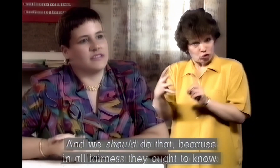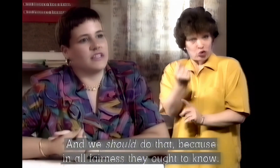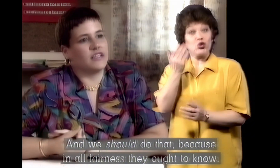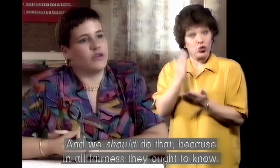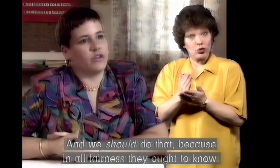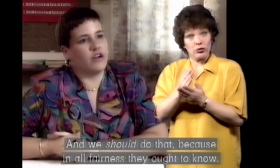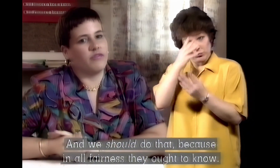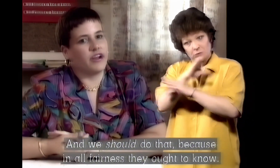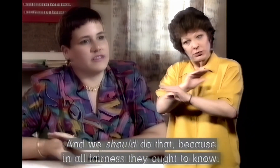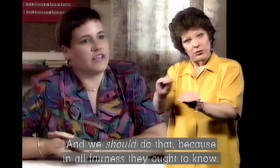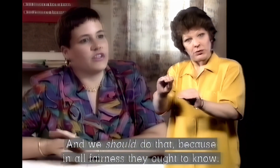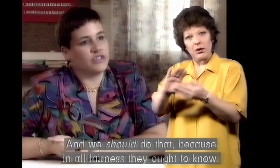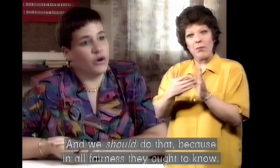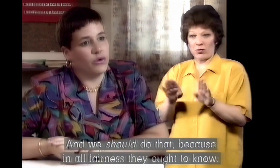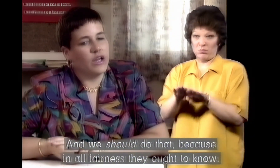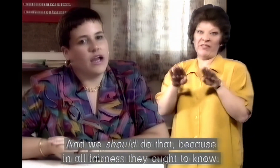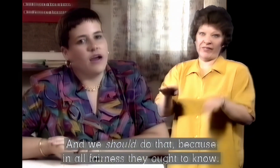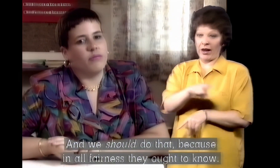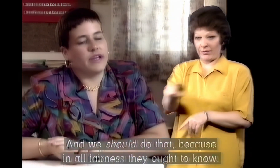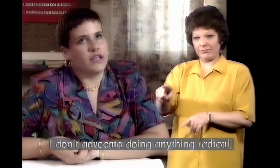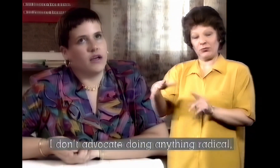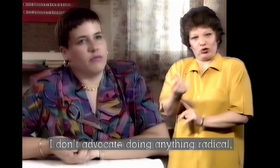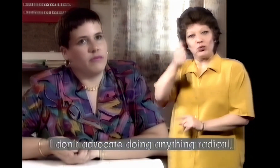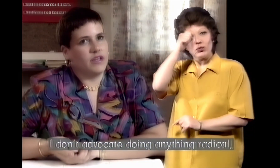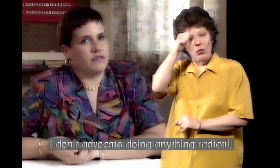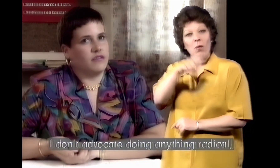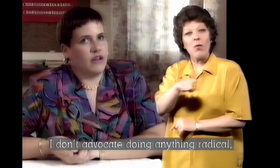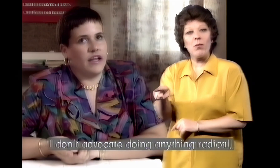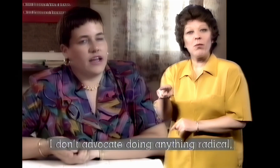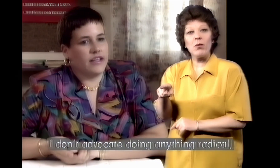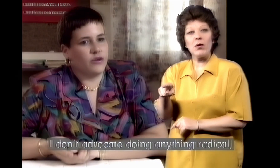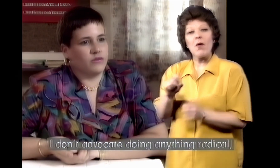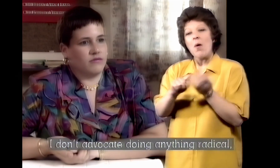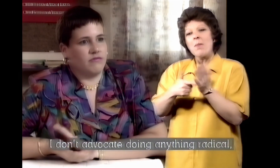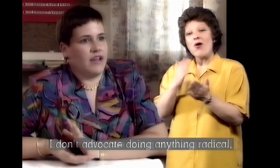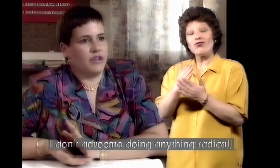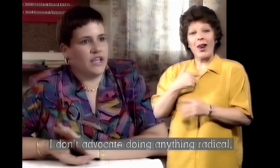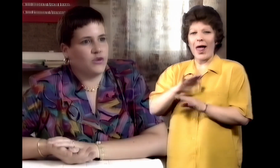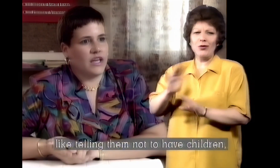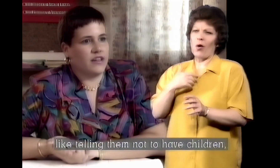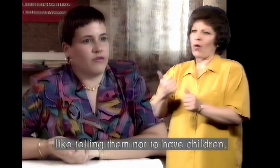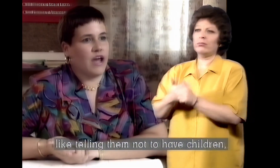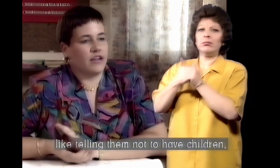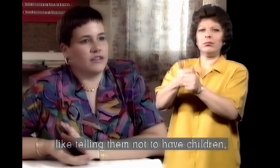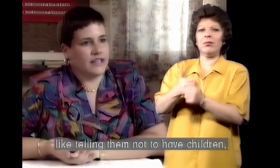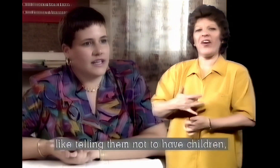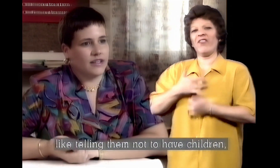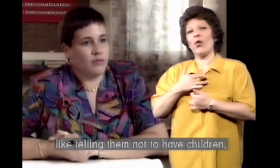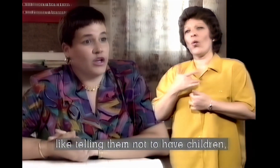I think in all fairness they ought to know. But I don't advocate doing anything radical like telling them not to